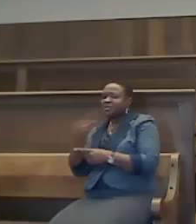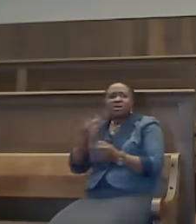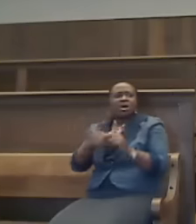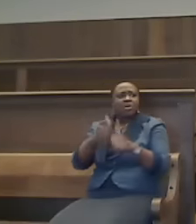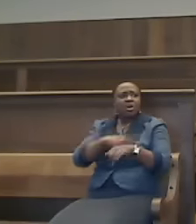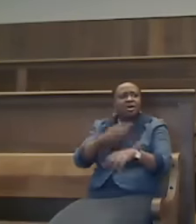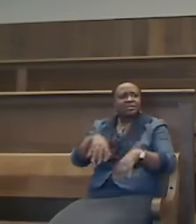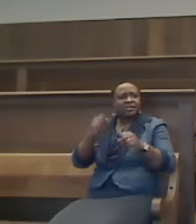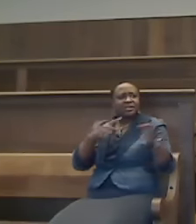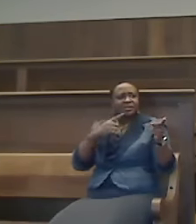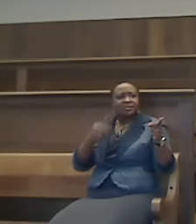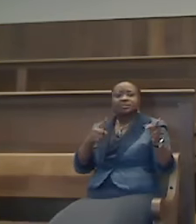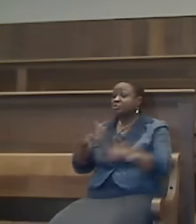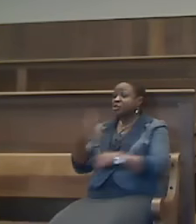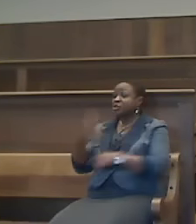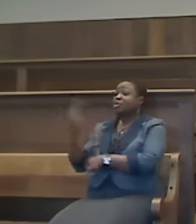take you?